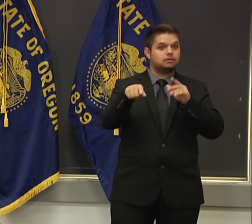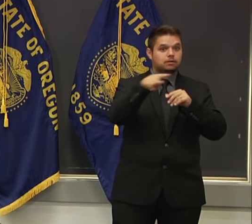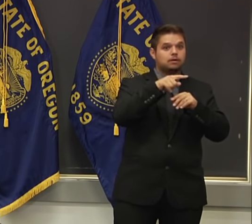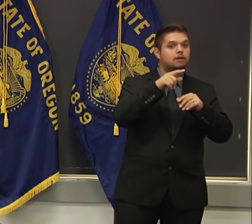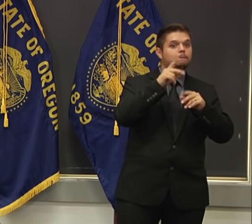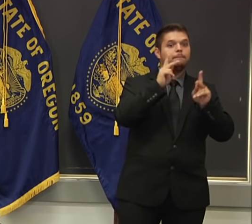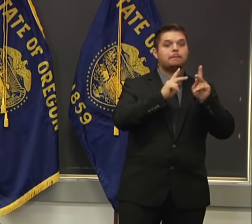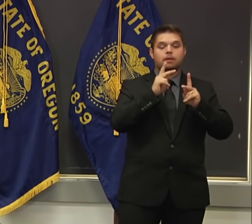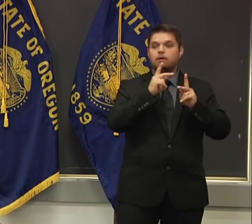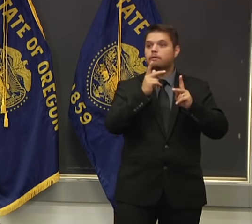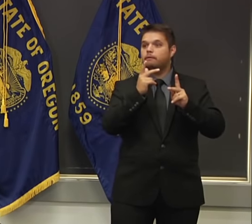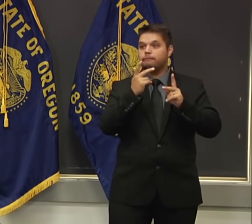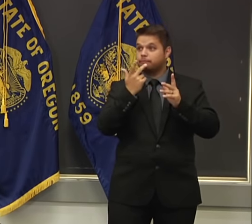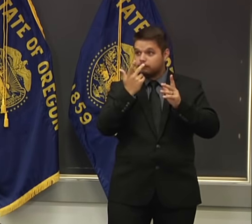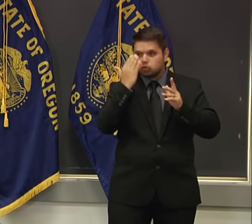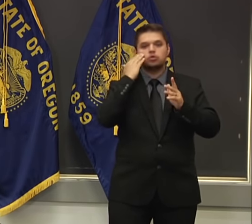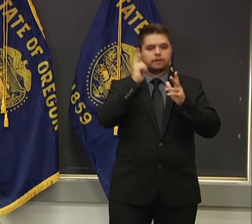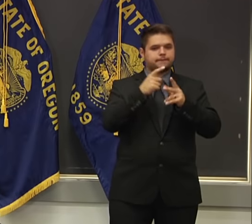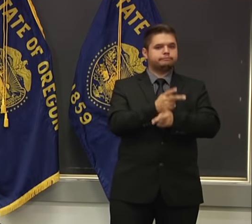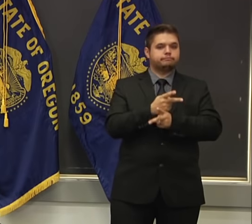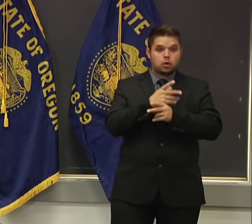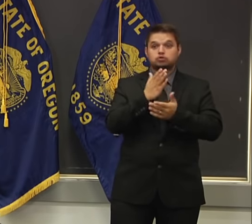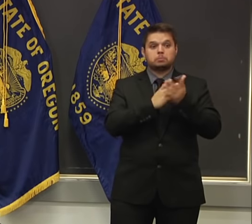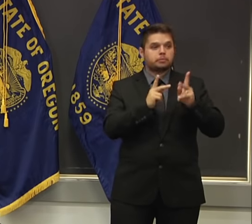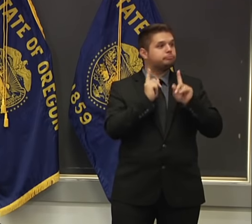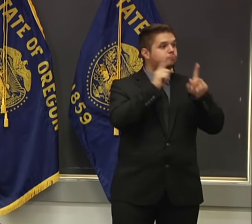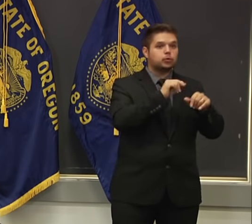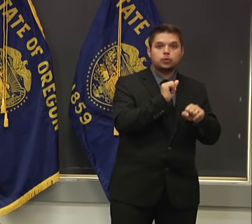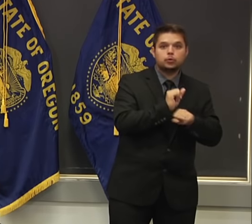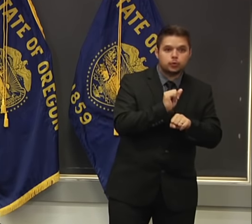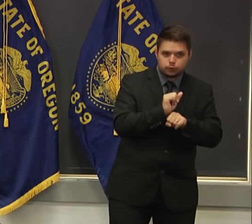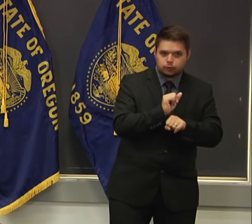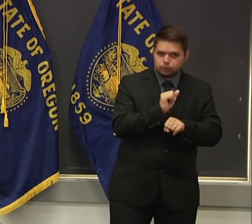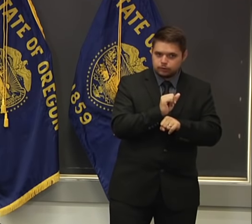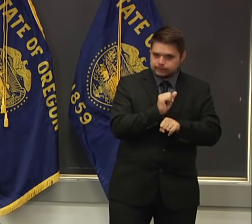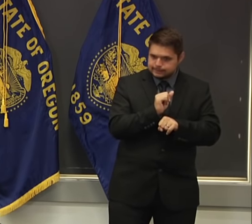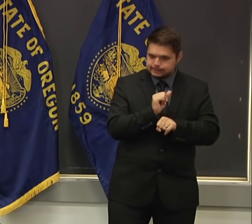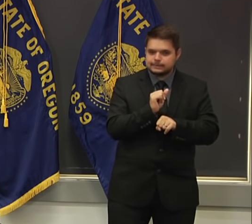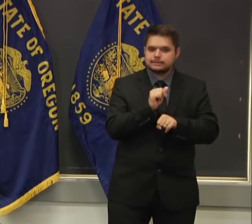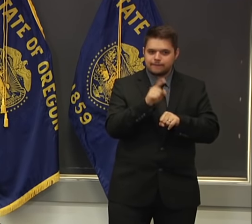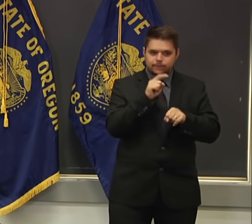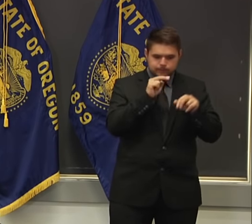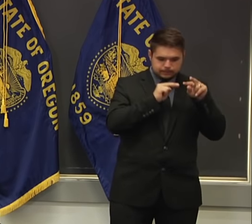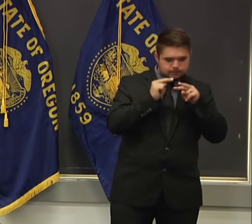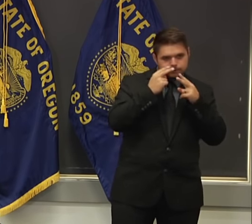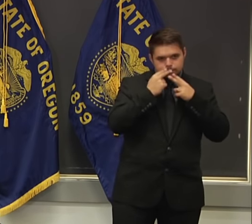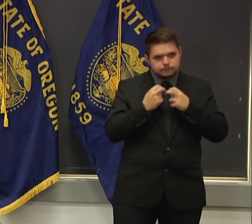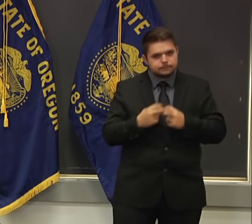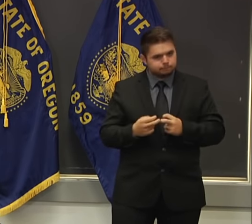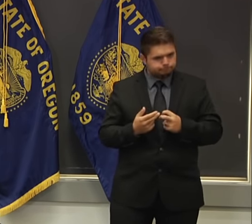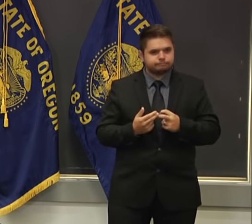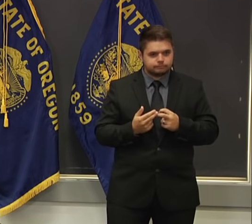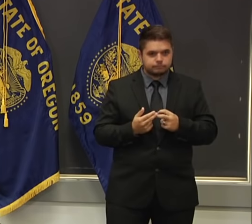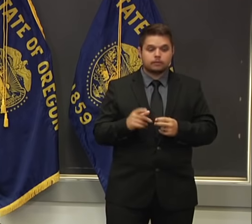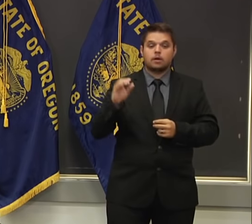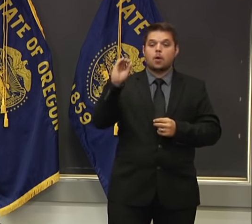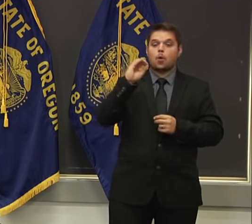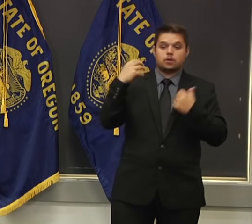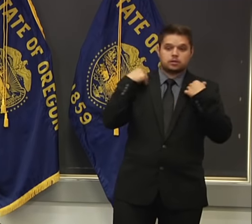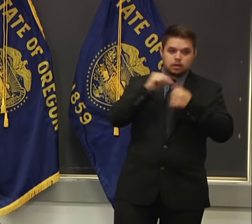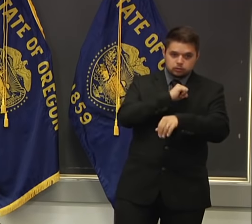themselves outdoors. So the Oregon Health Authority and Oregon OSHA continue to strongly recommend that